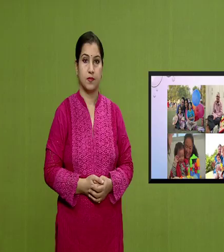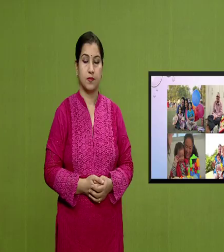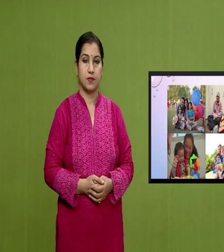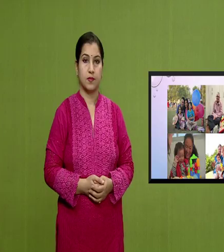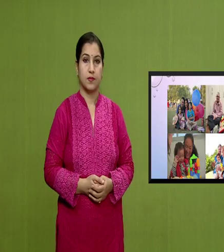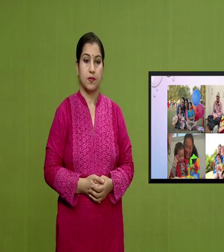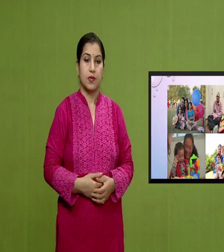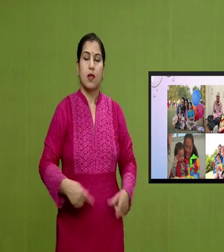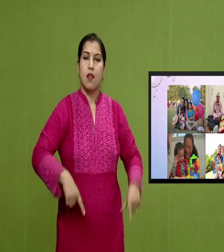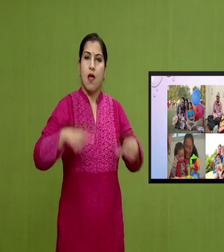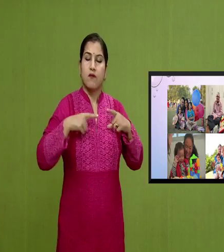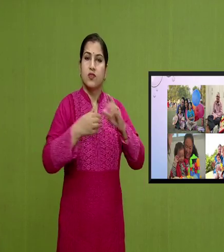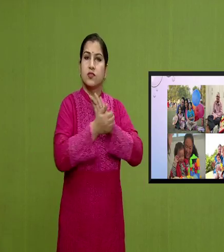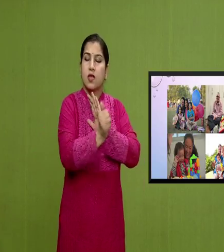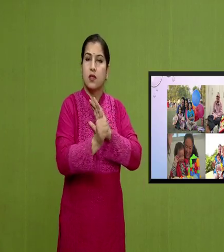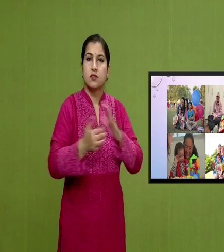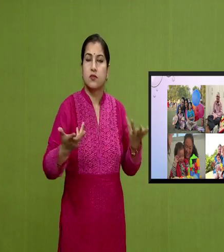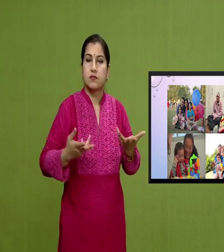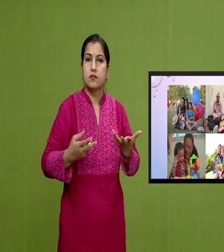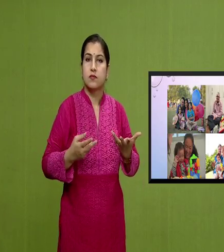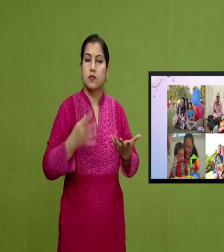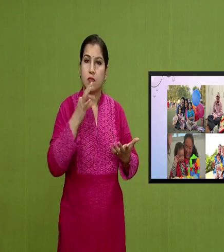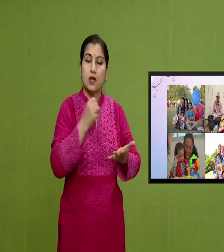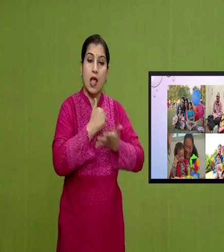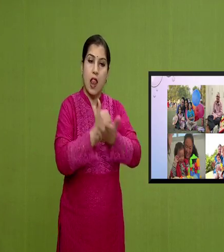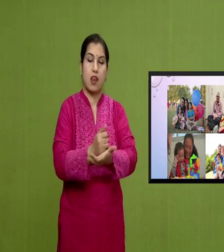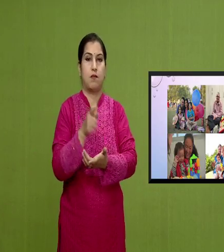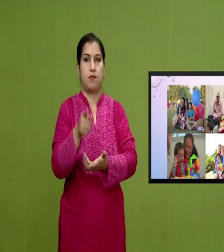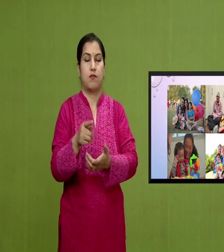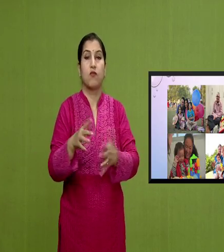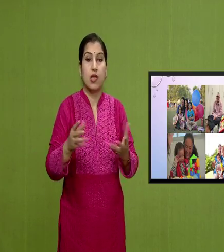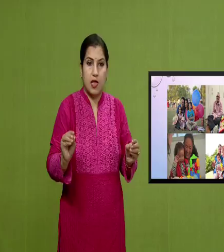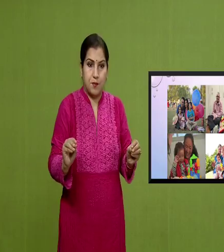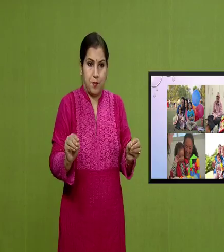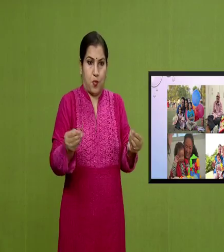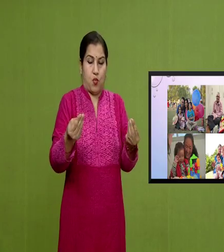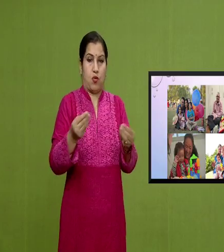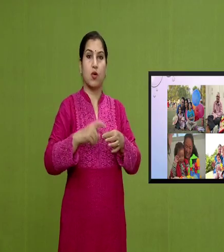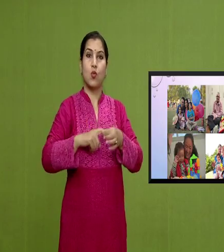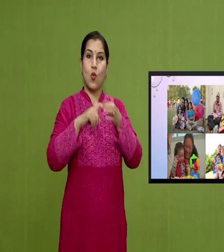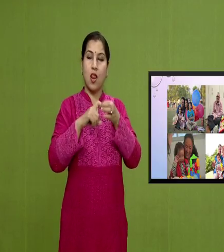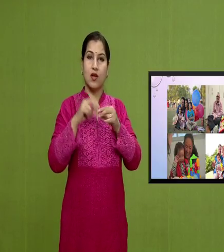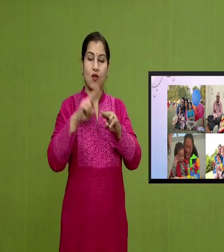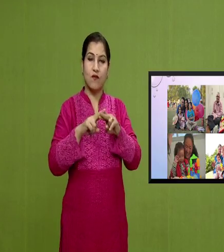Life skills essentially help you to improve the quality of your life.